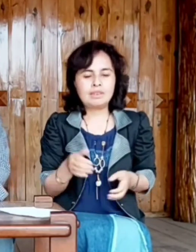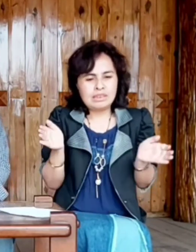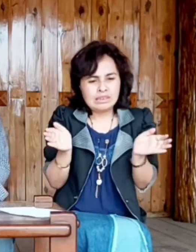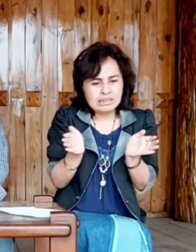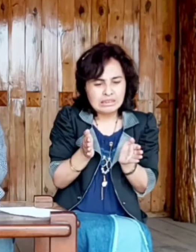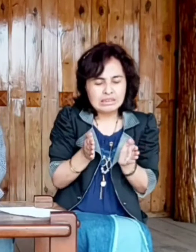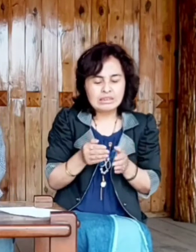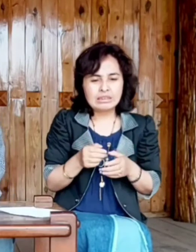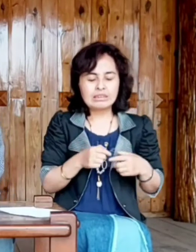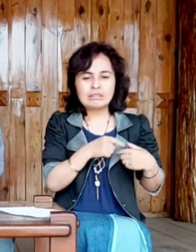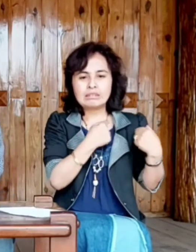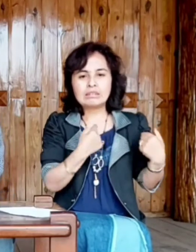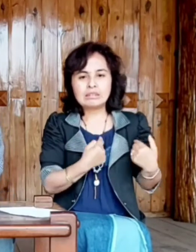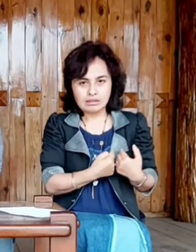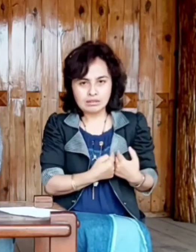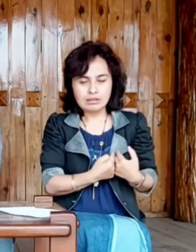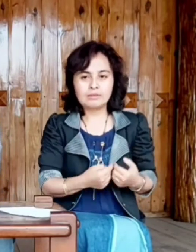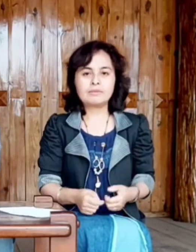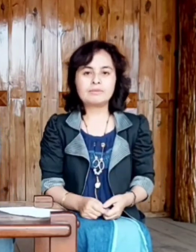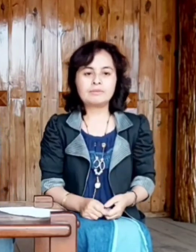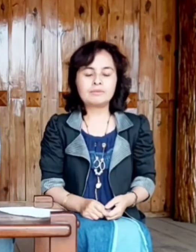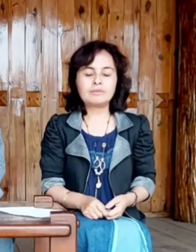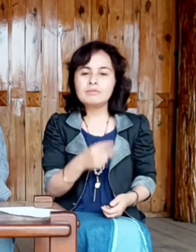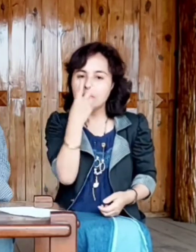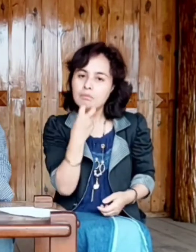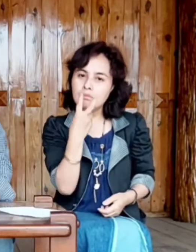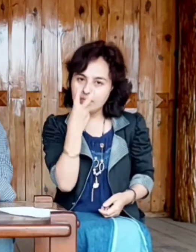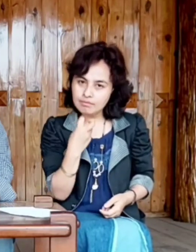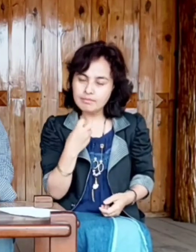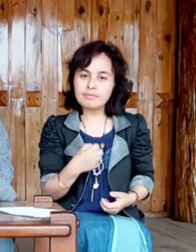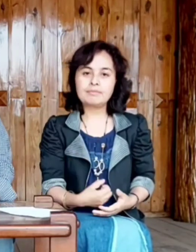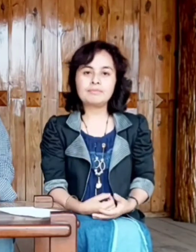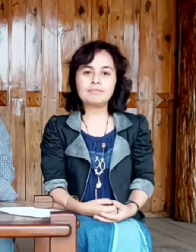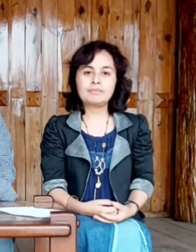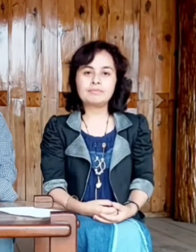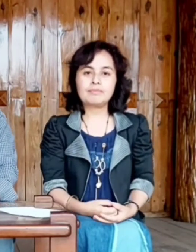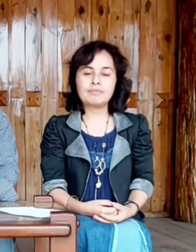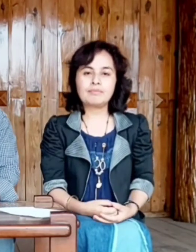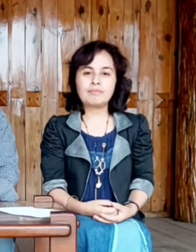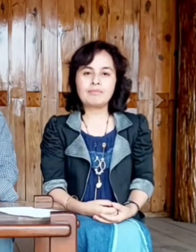tightness of chests, running nose.